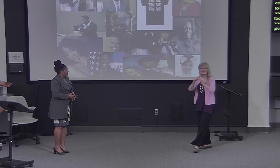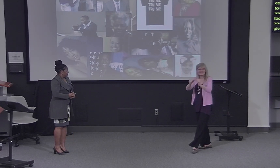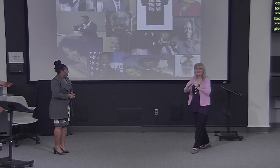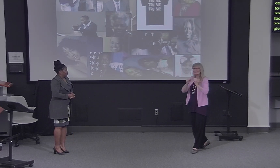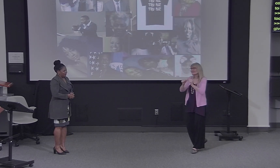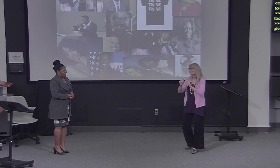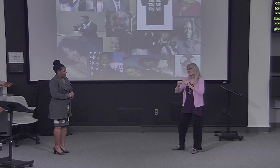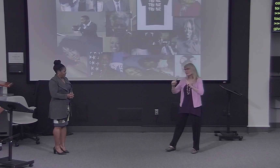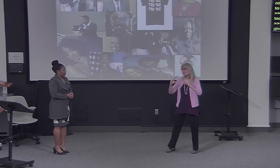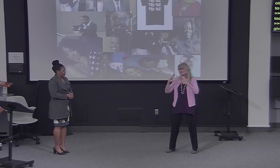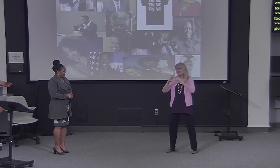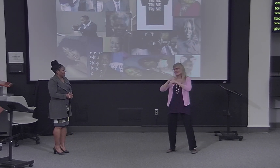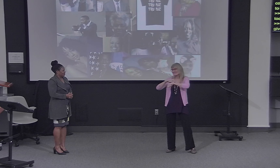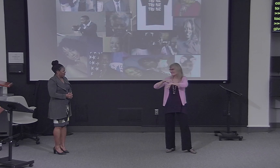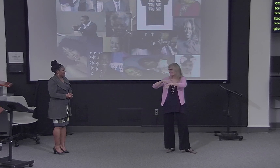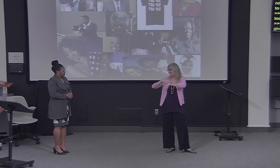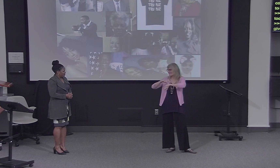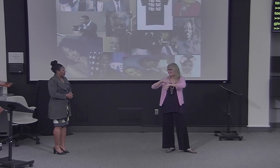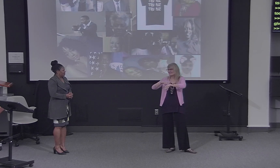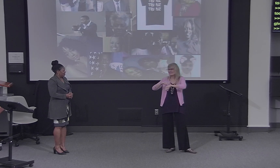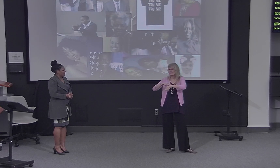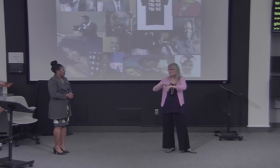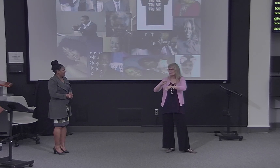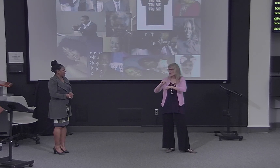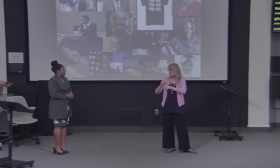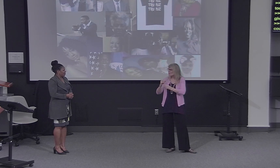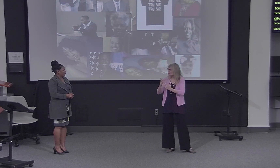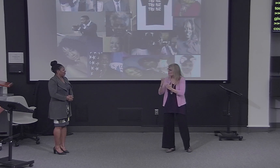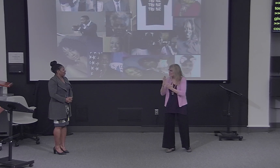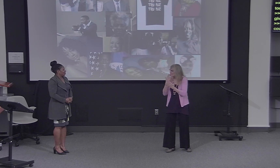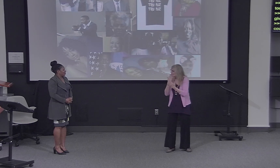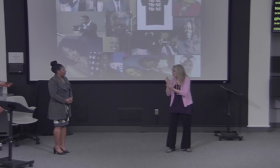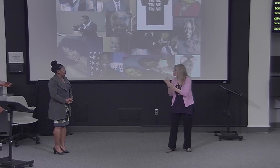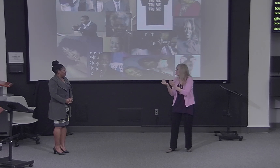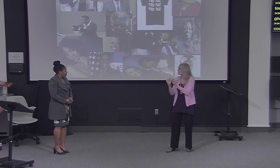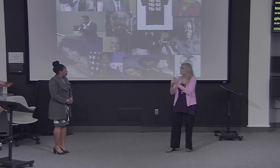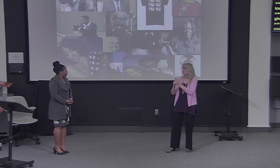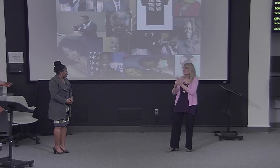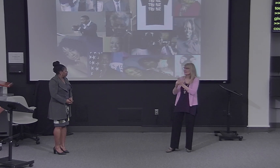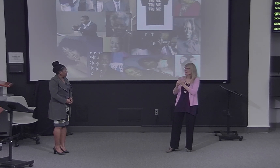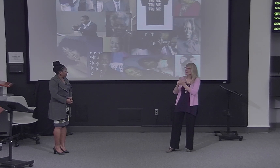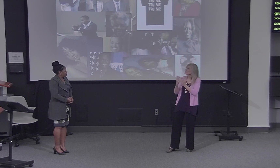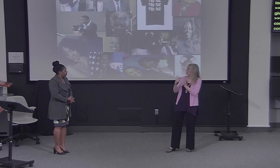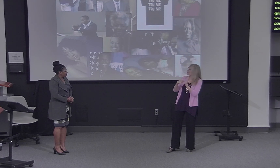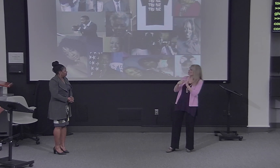All right, I know that we could go on, but we are coming to the close of our time.